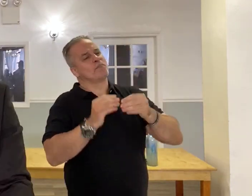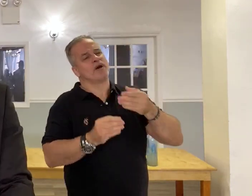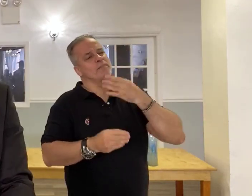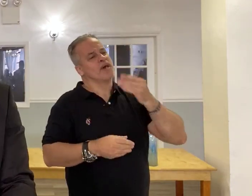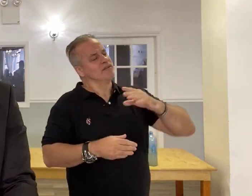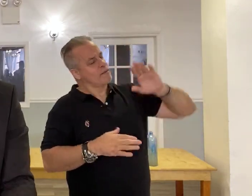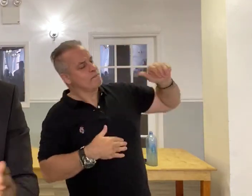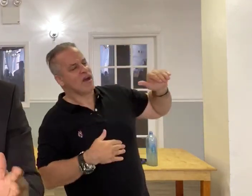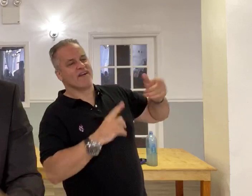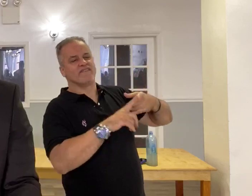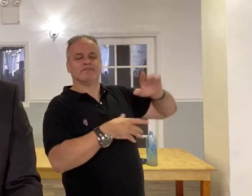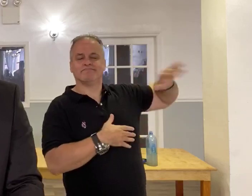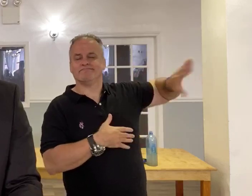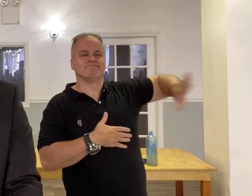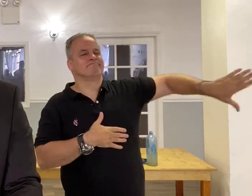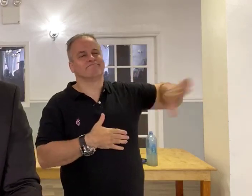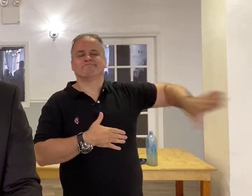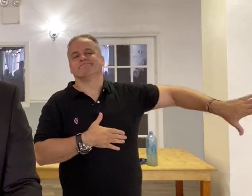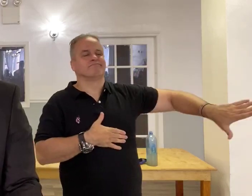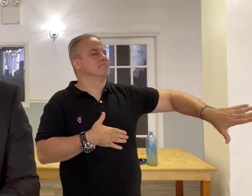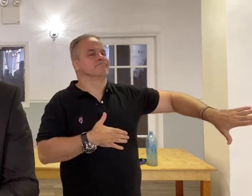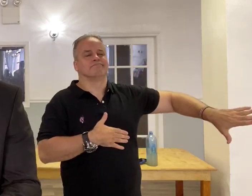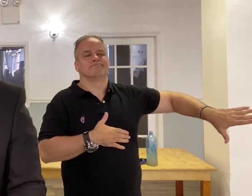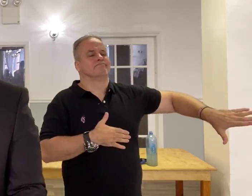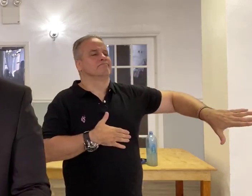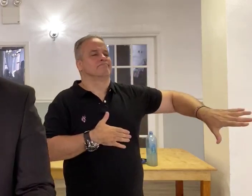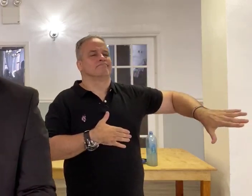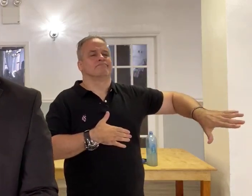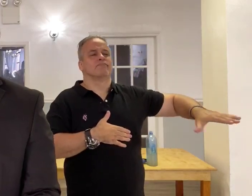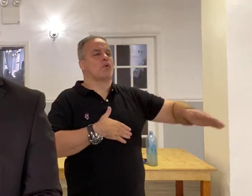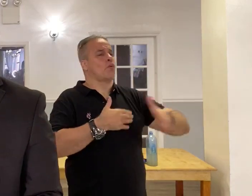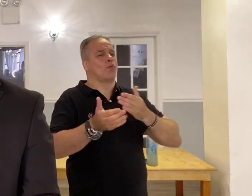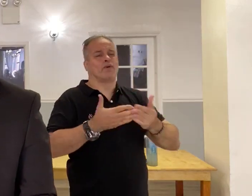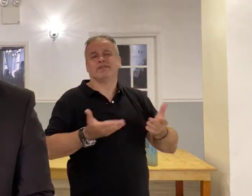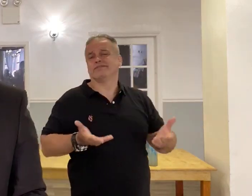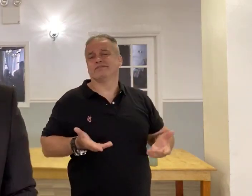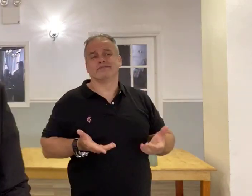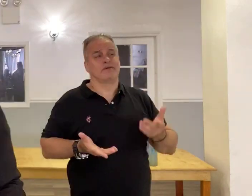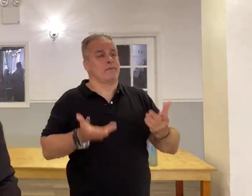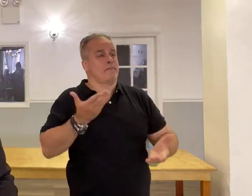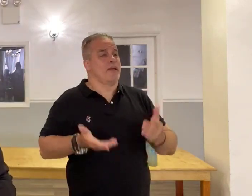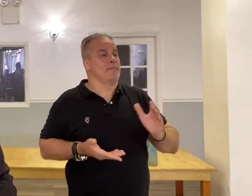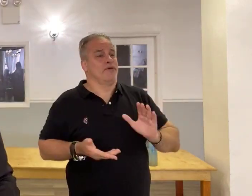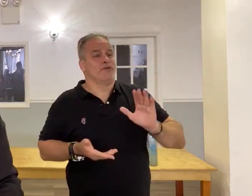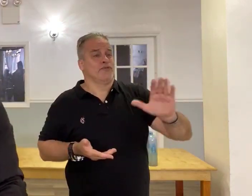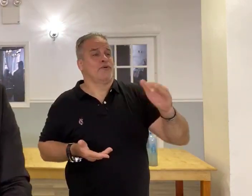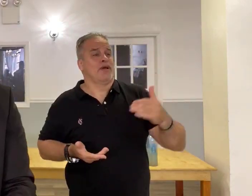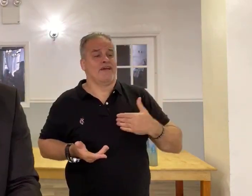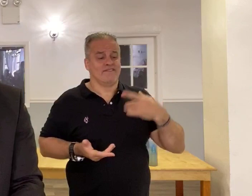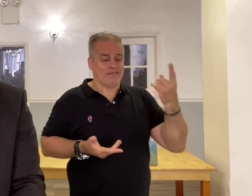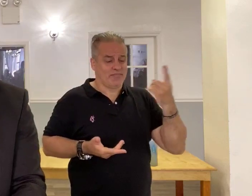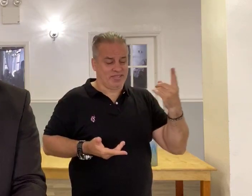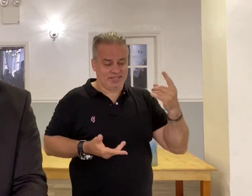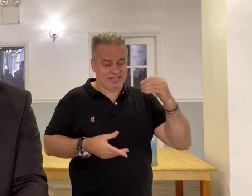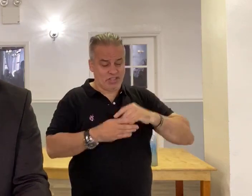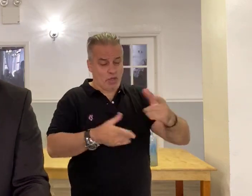the heights that the Lord would have for you. It might be a particular pet sin in your life. It says